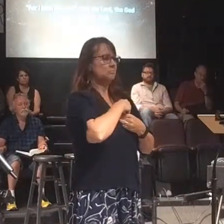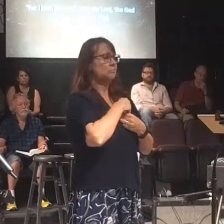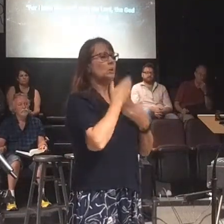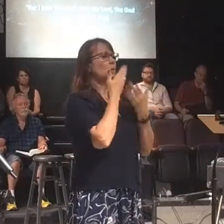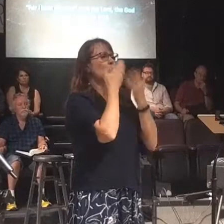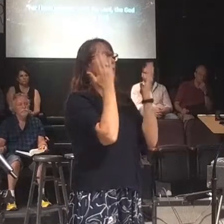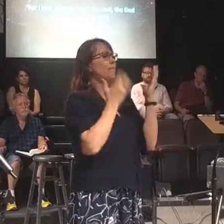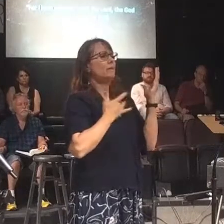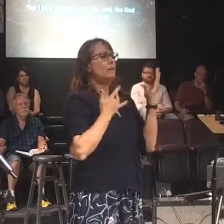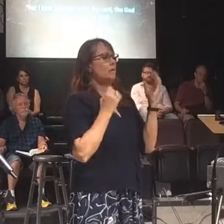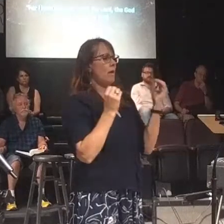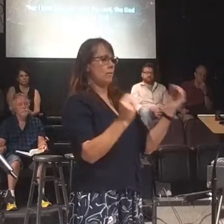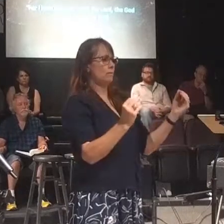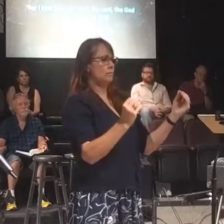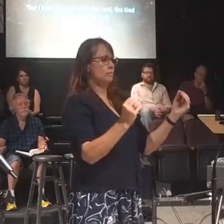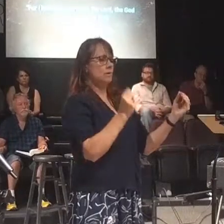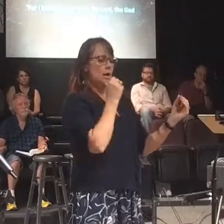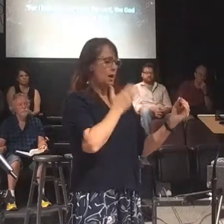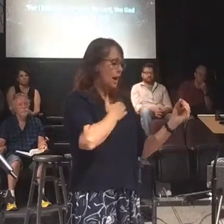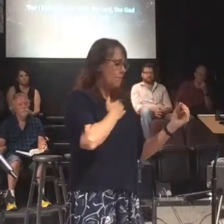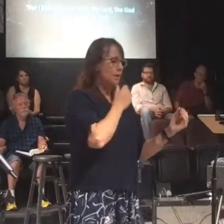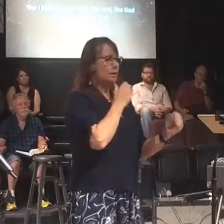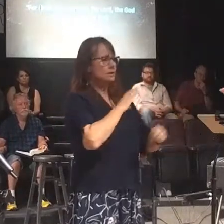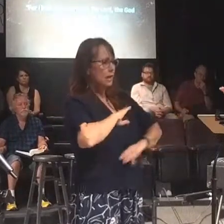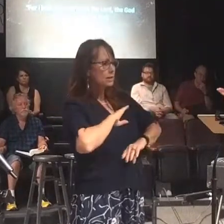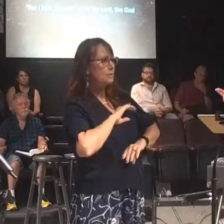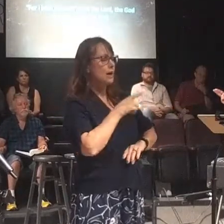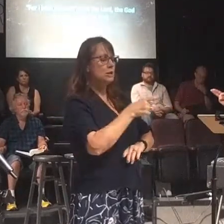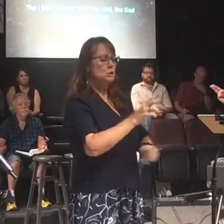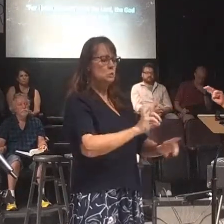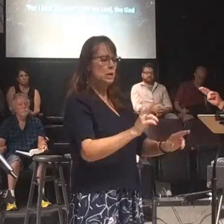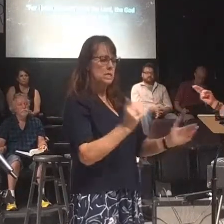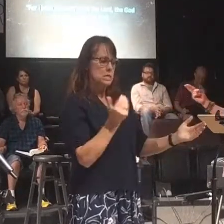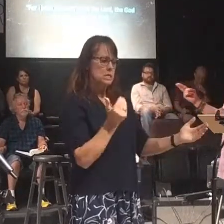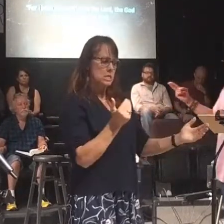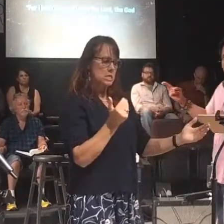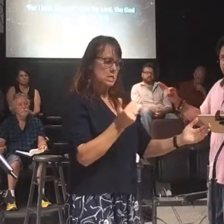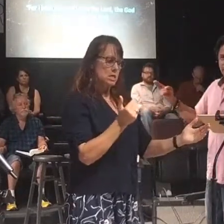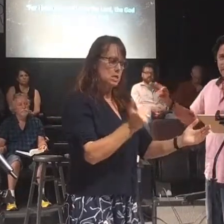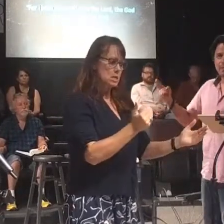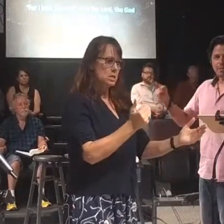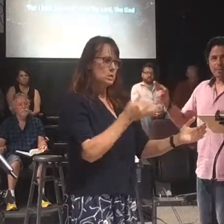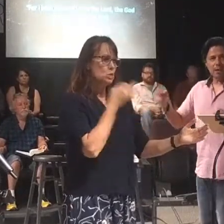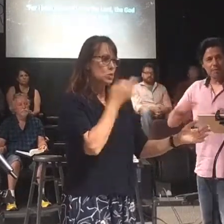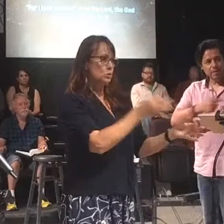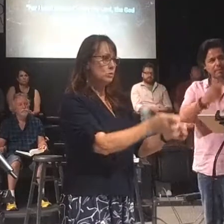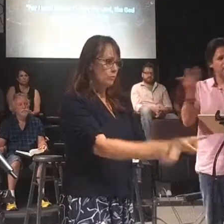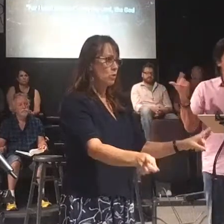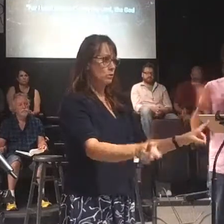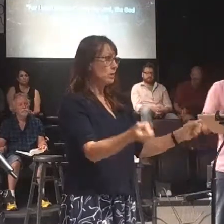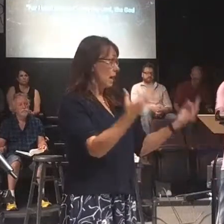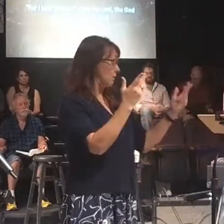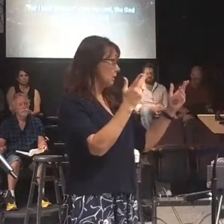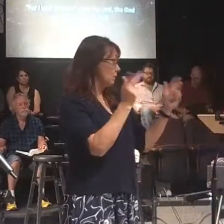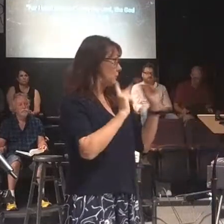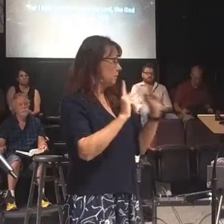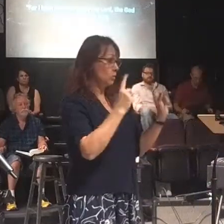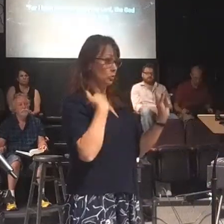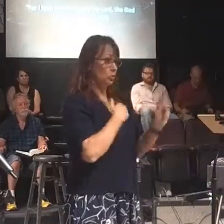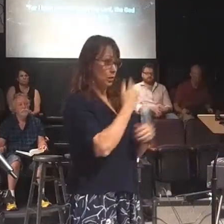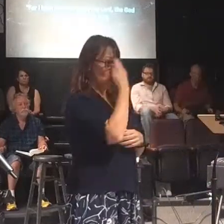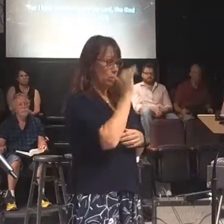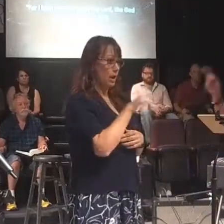Unhappy, unsatisfied, a ticking time bomb, about to explode. How many people do we